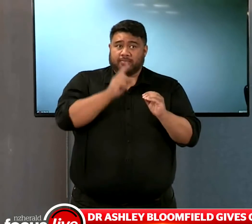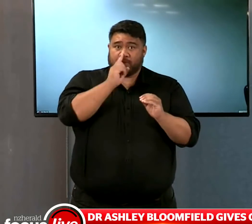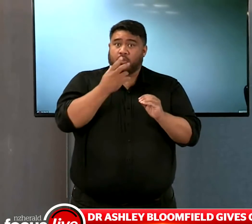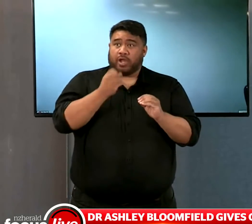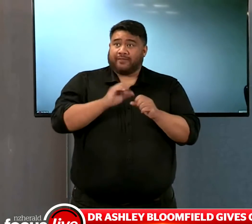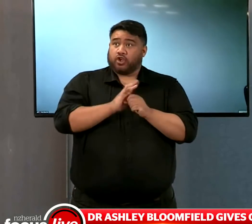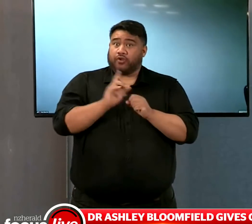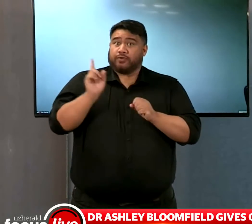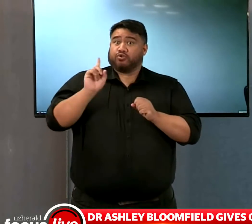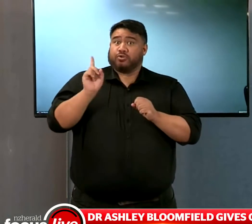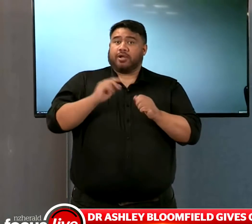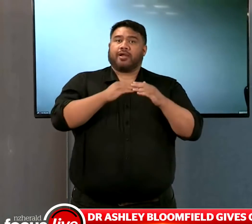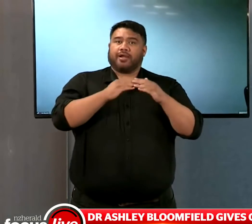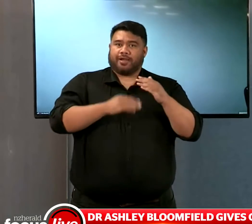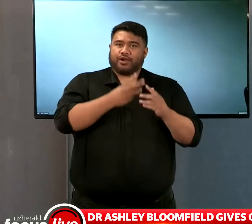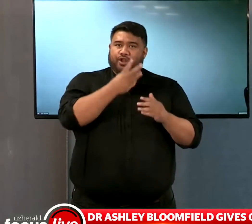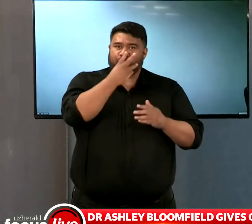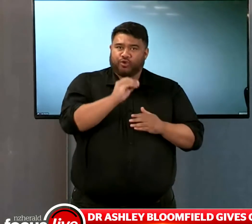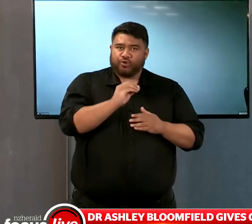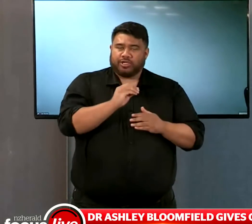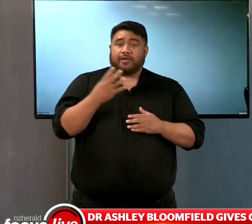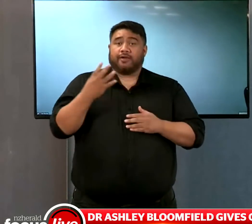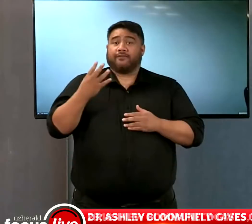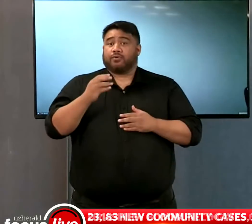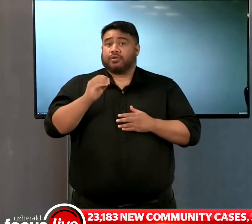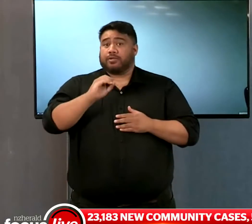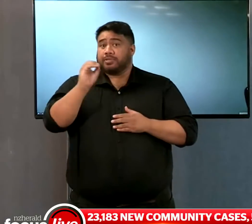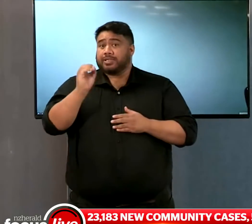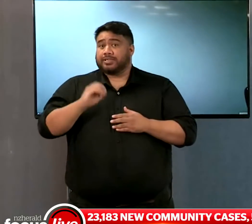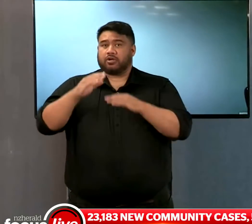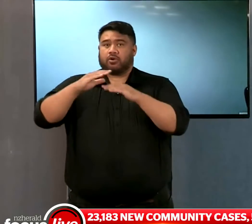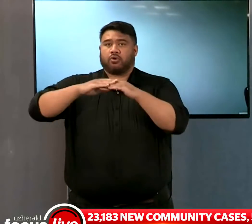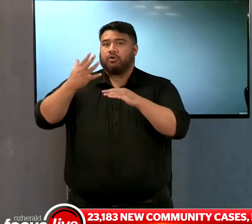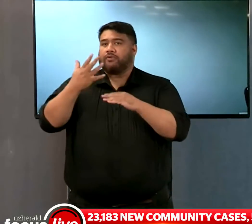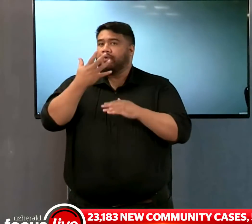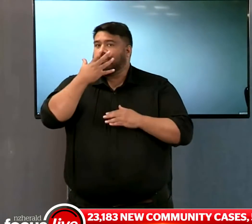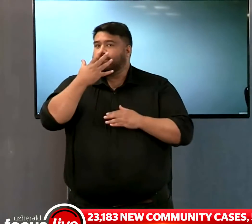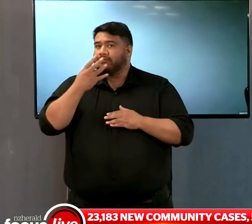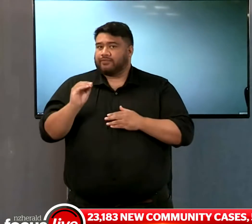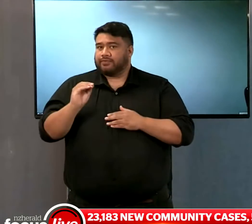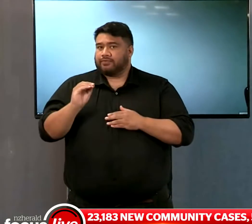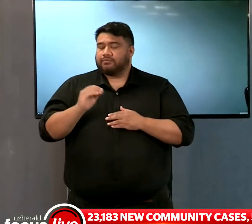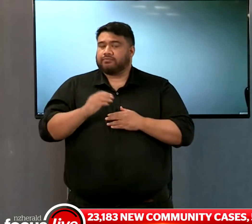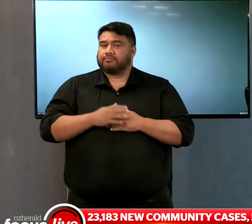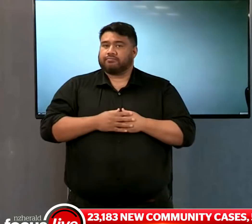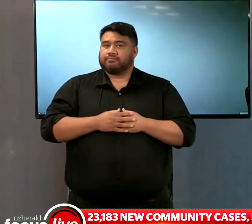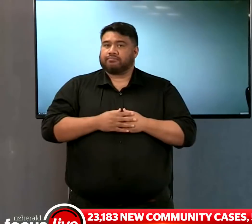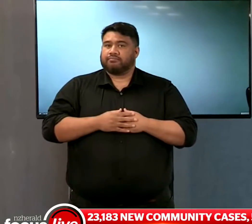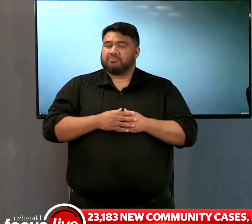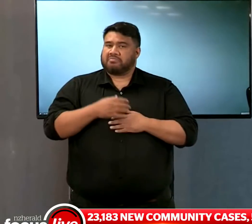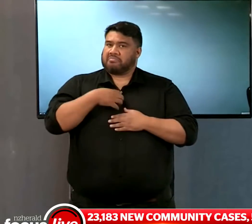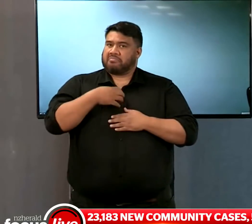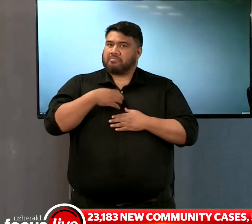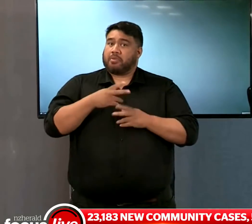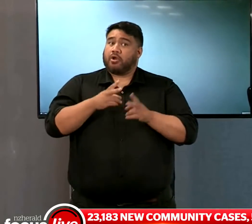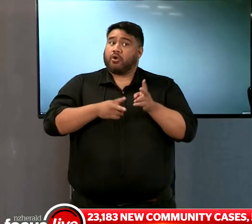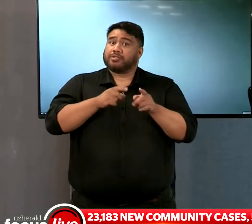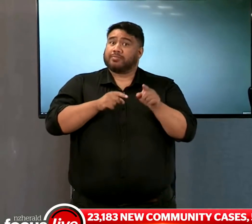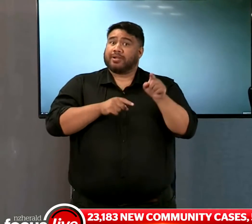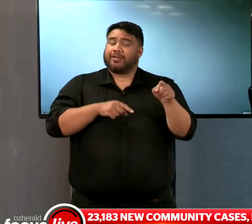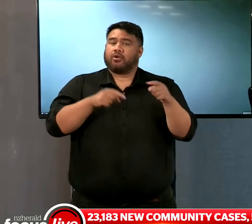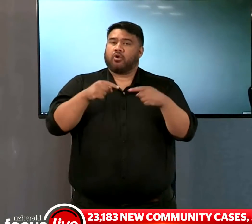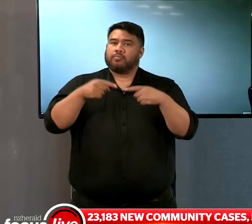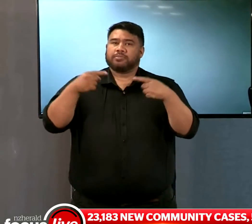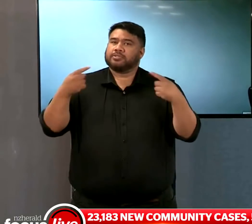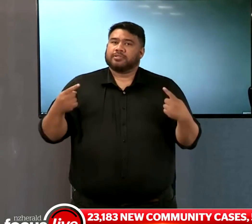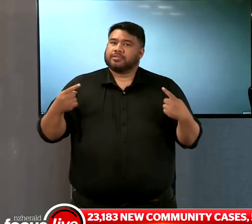30 years of age, with just 14% over 50. The opposite pattern is seen for those